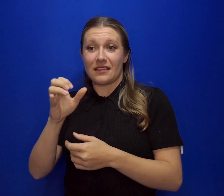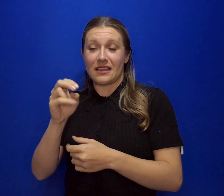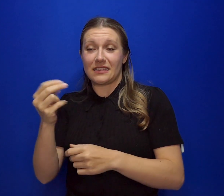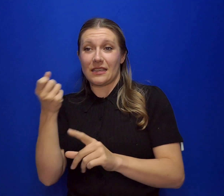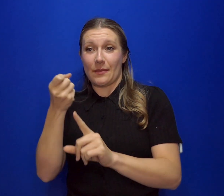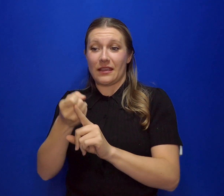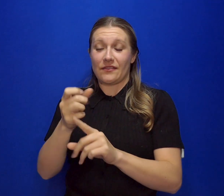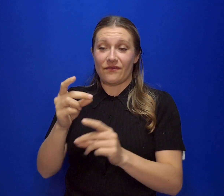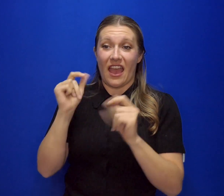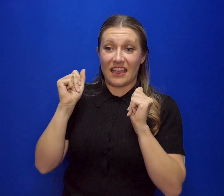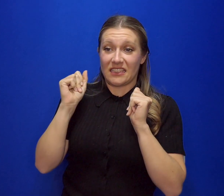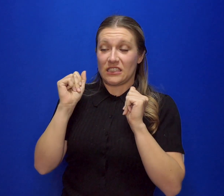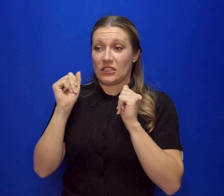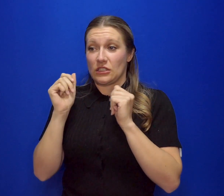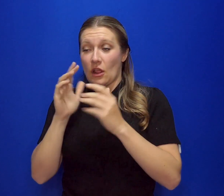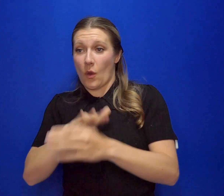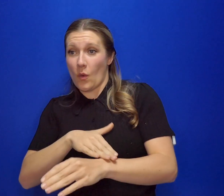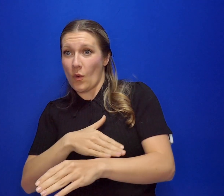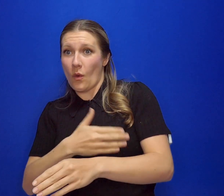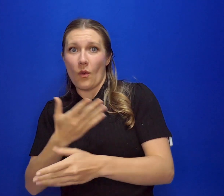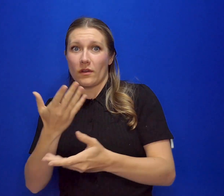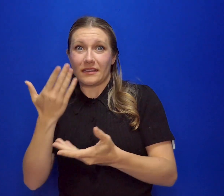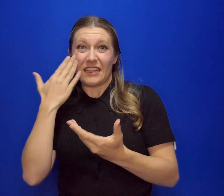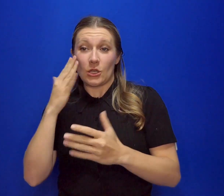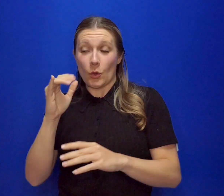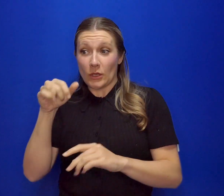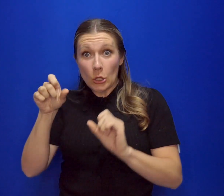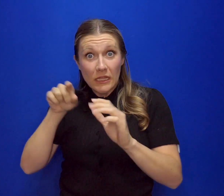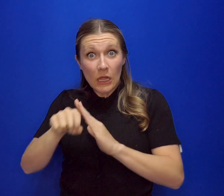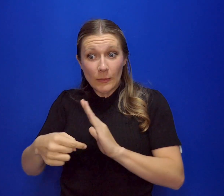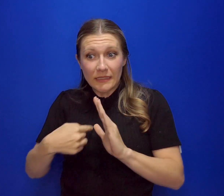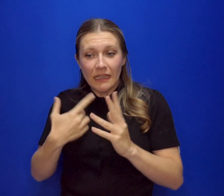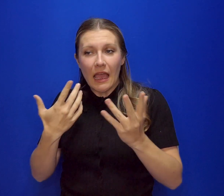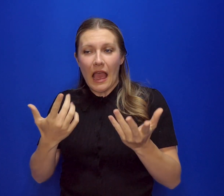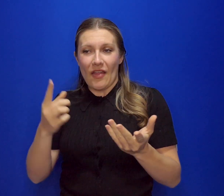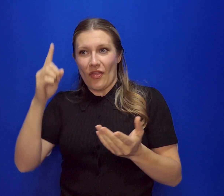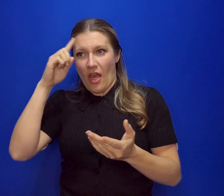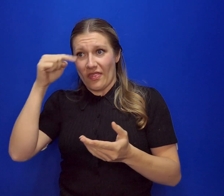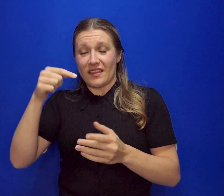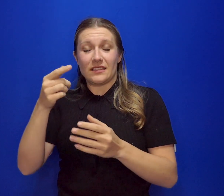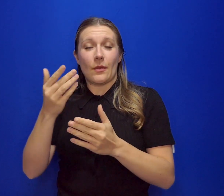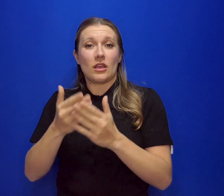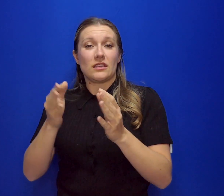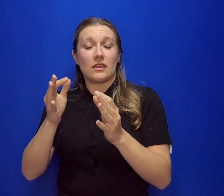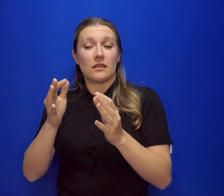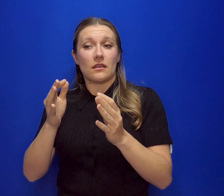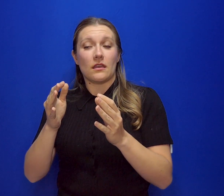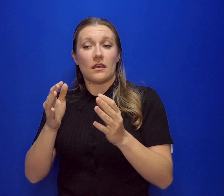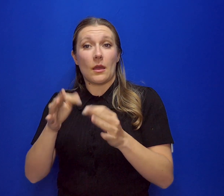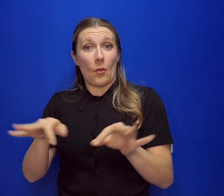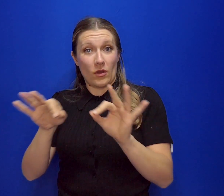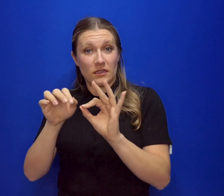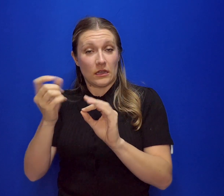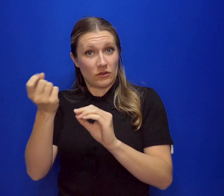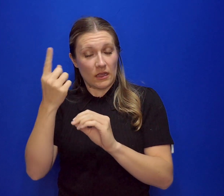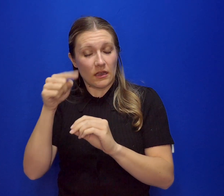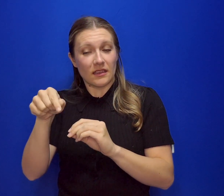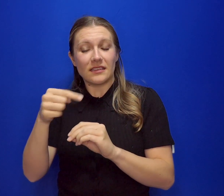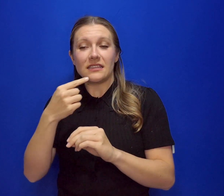not knowing that, hey, this could kill you. At first, I was under the impression, this is the part that's important. I was under the impression that, okay, my